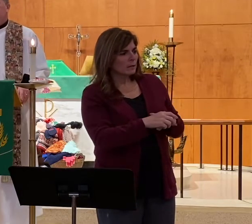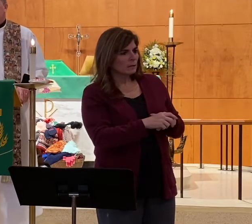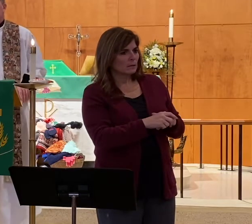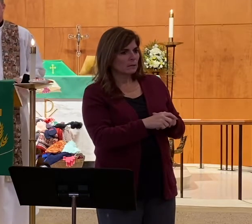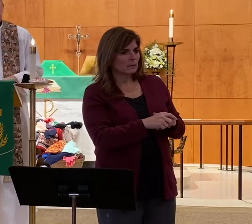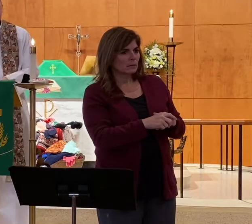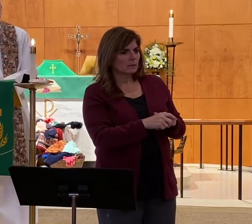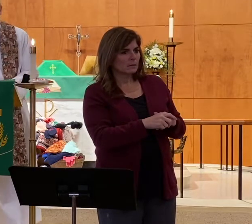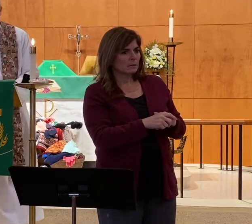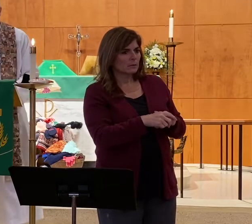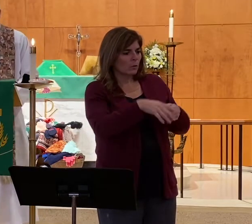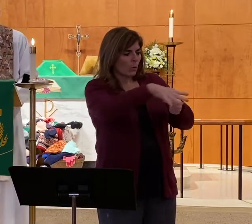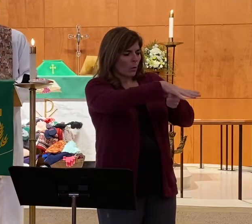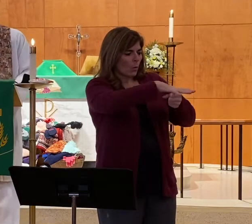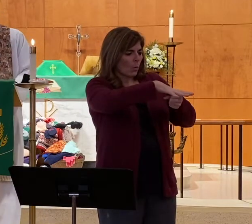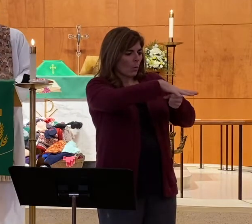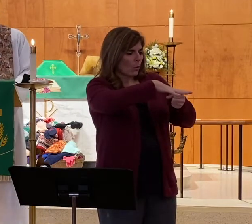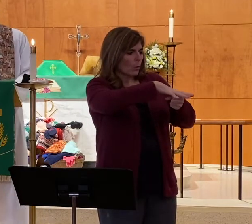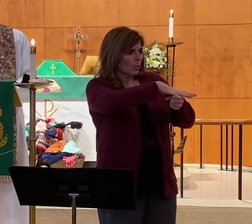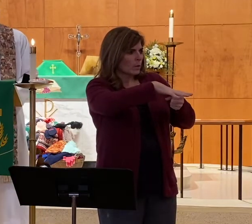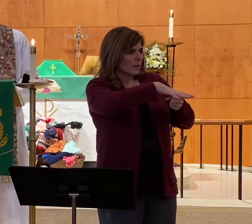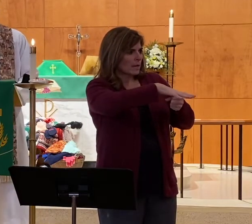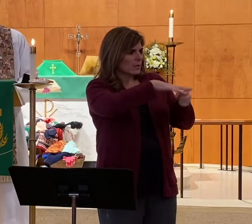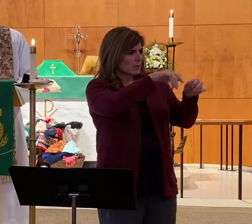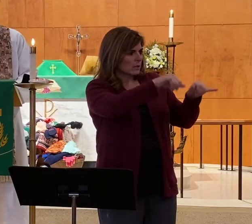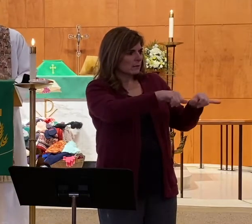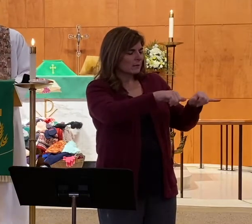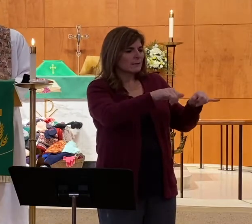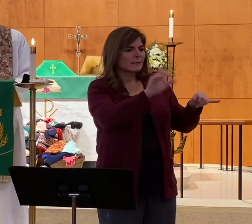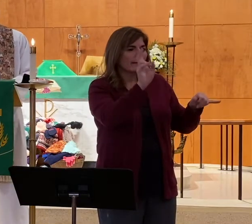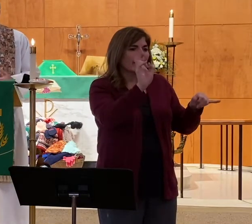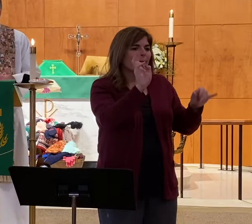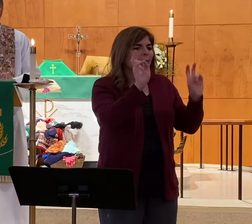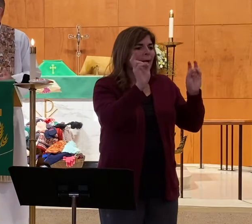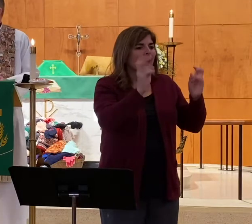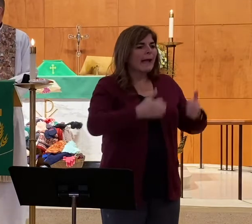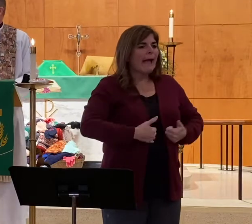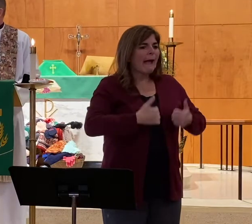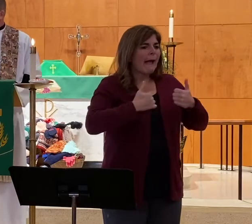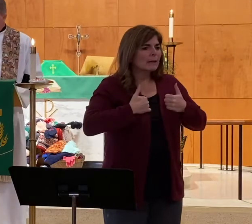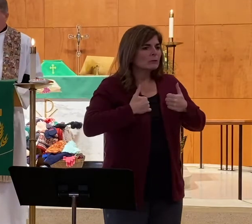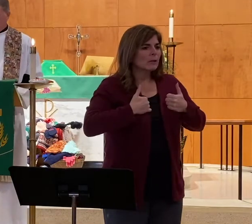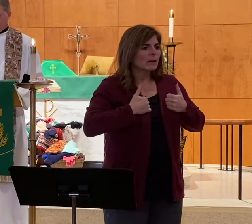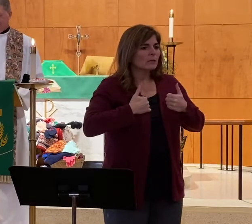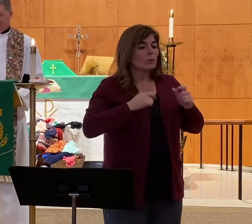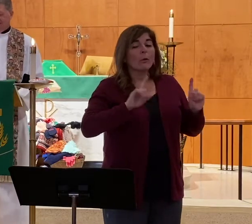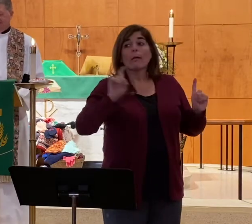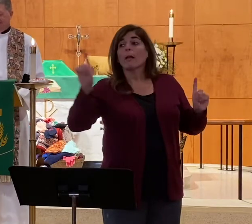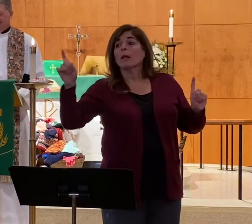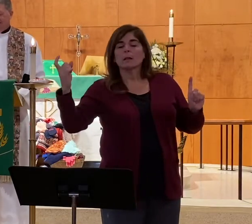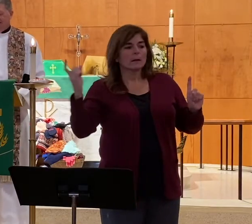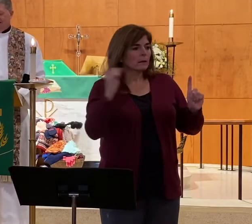question about his location. They wanted his address so that they could know where to find him.